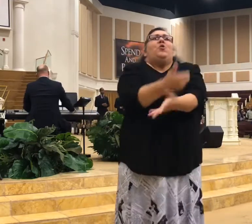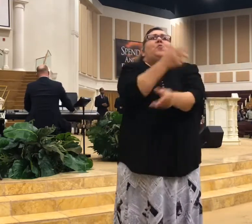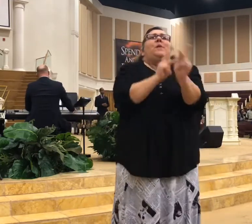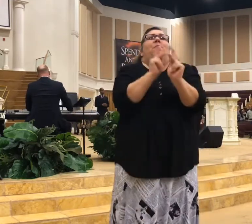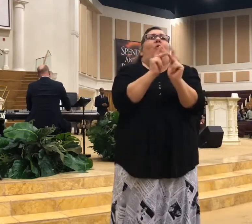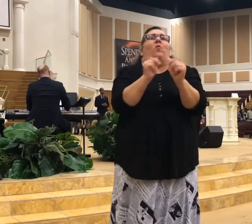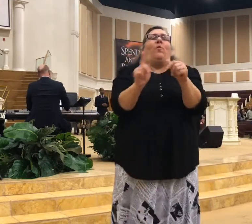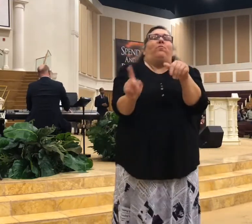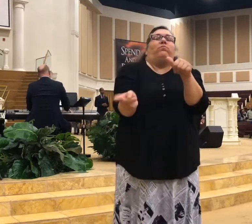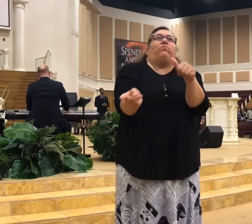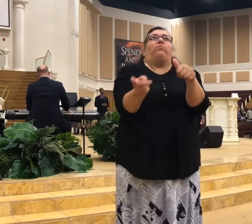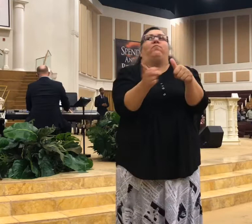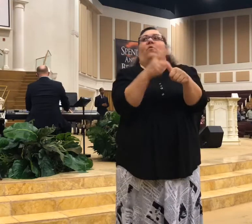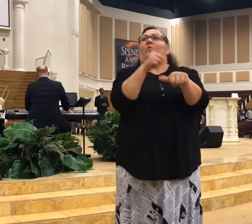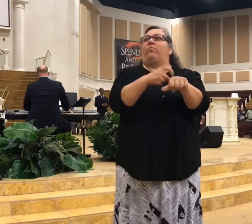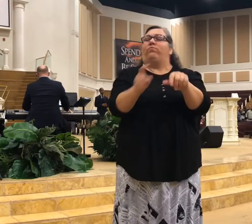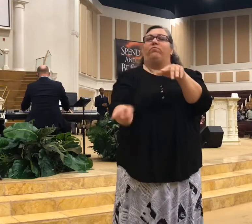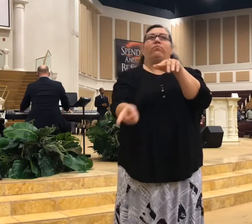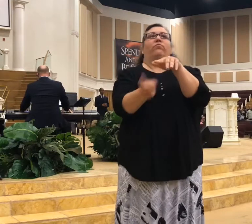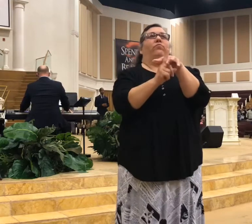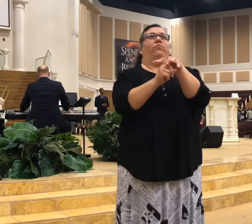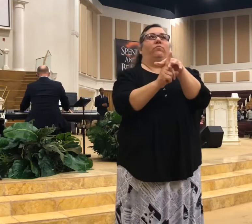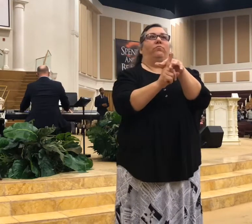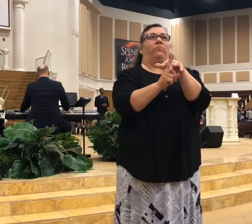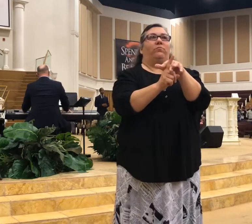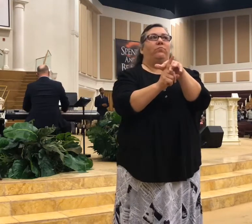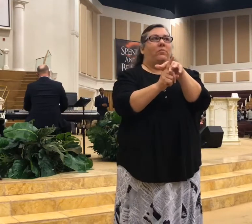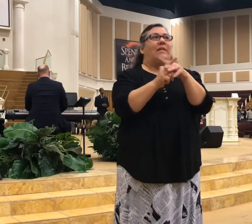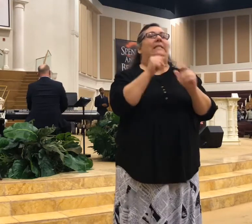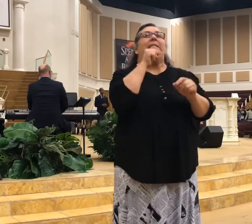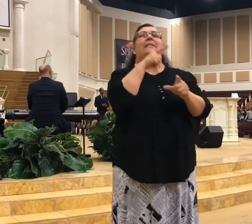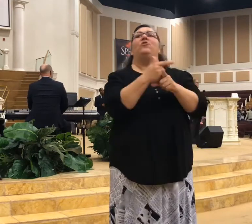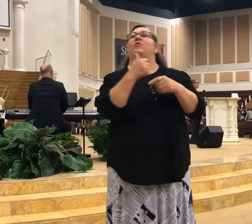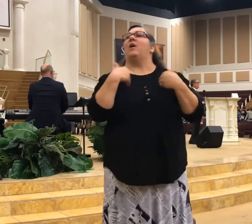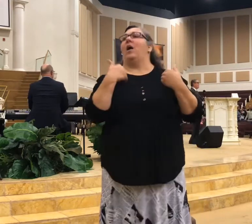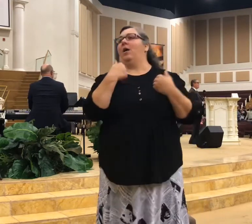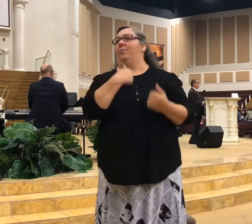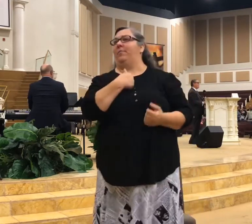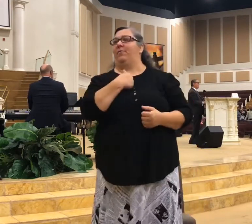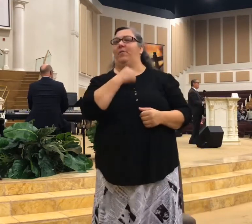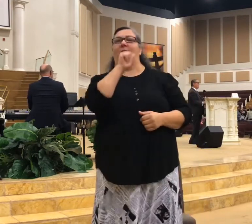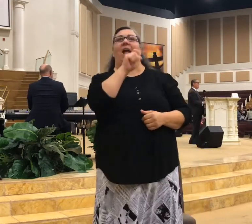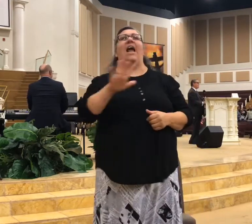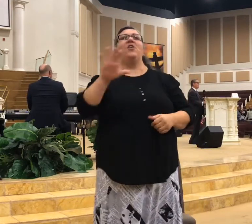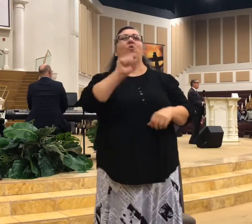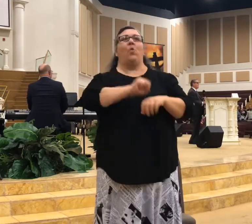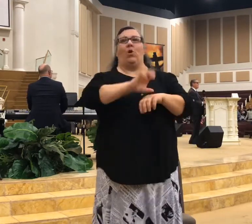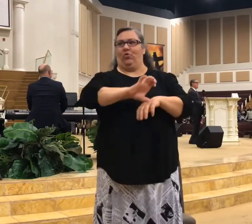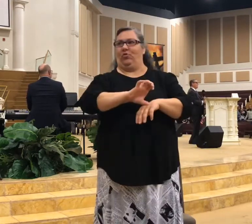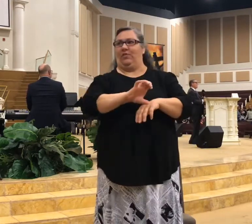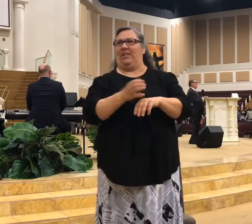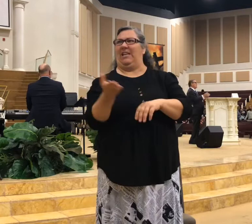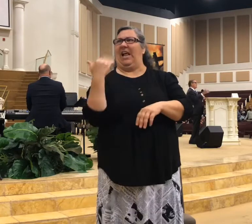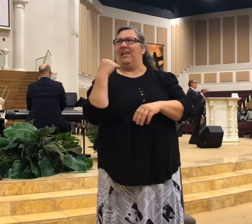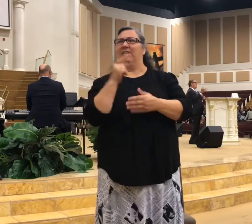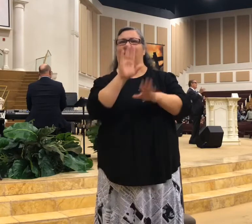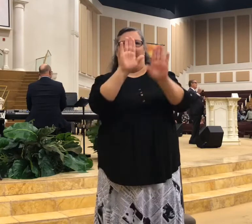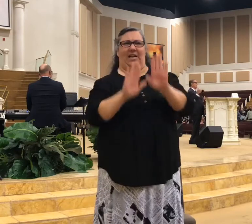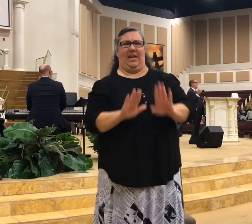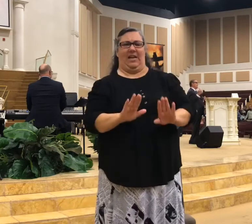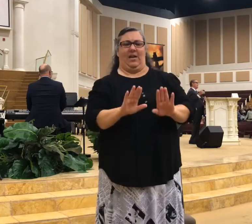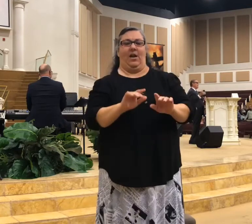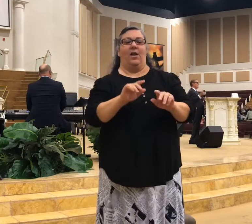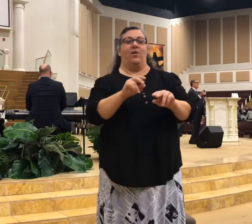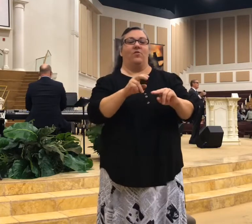here. And Sister Young and I were at Asia Rock this past Sunday, and sitting